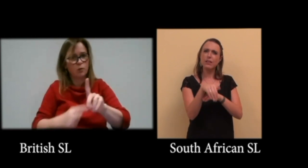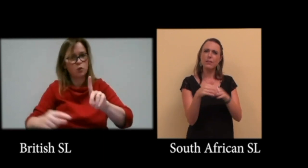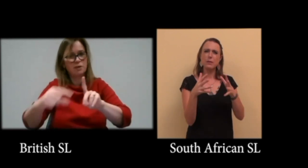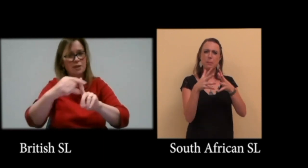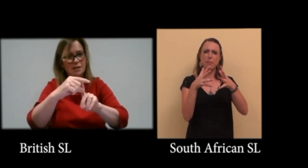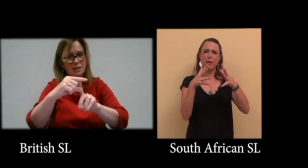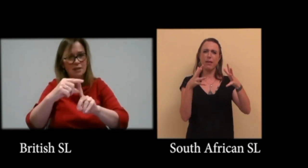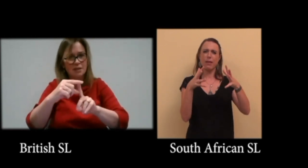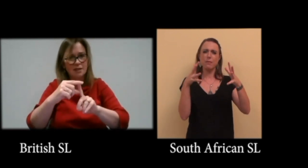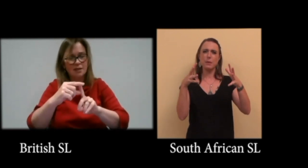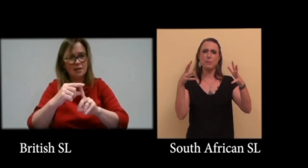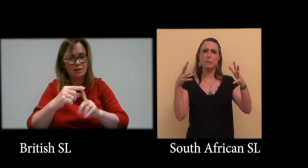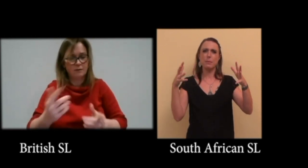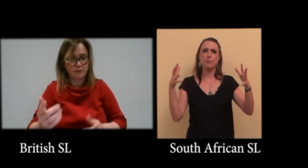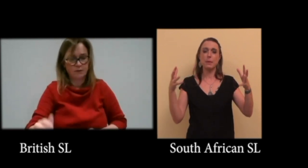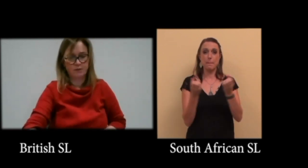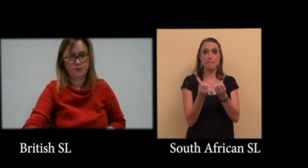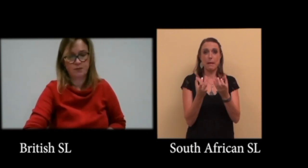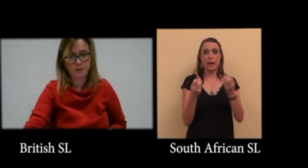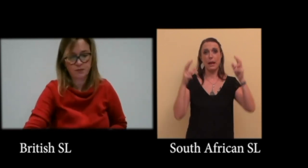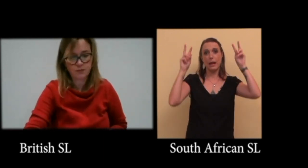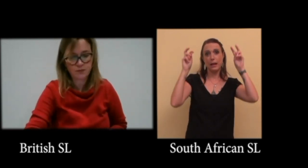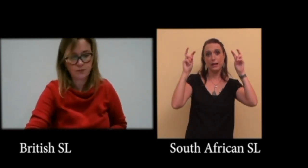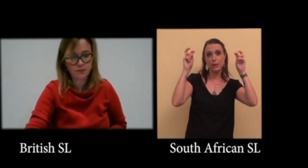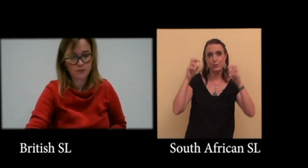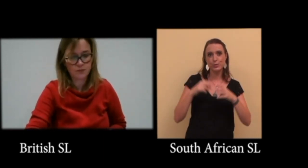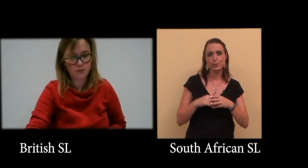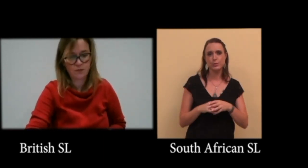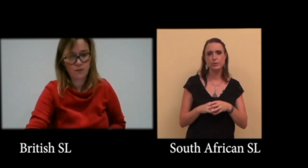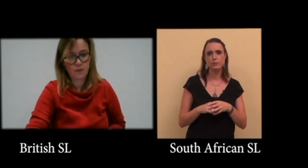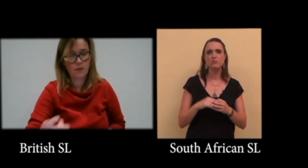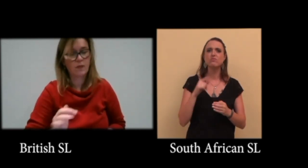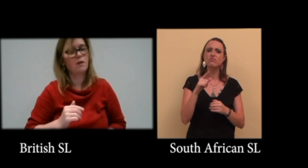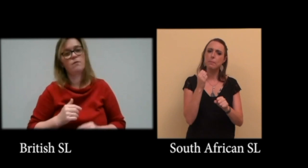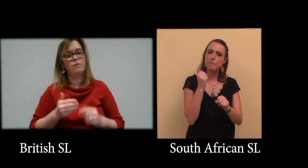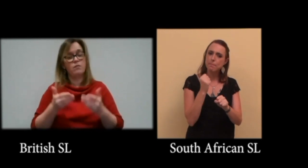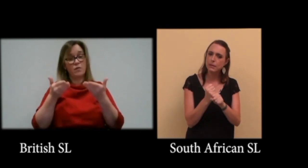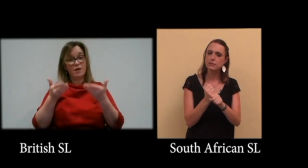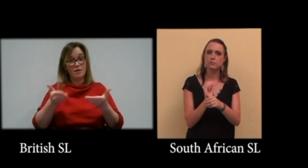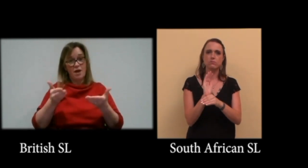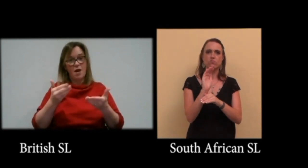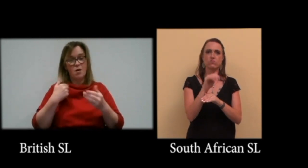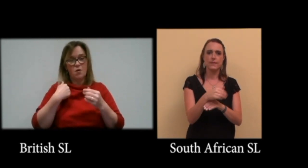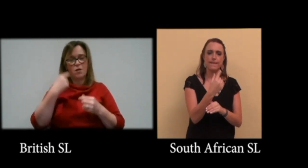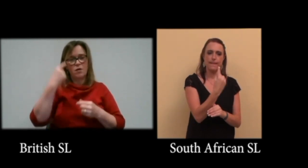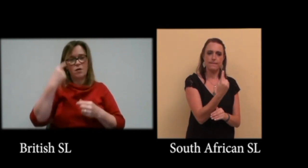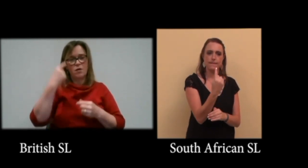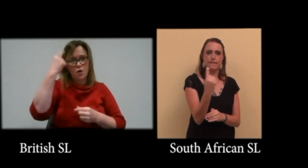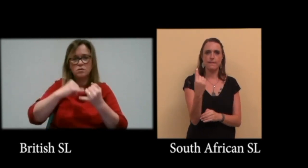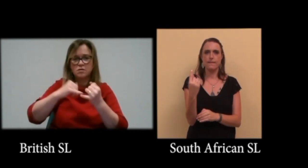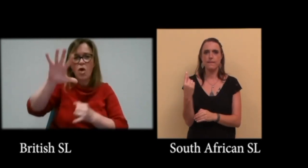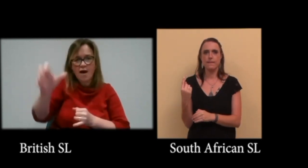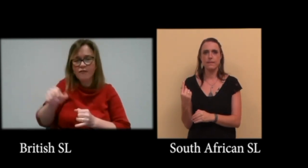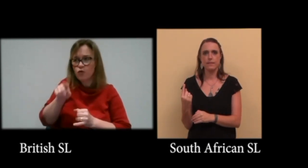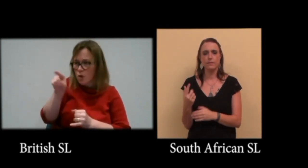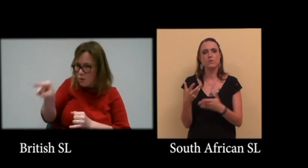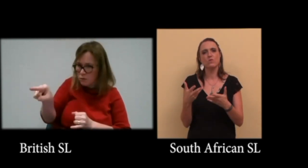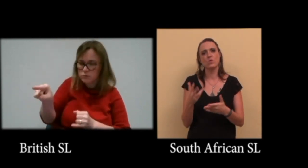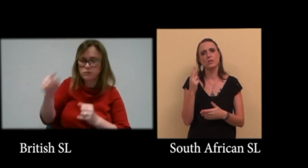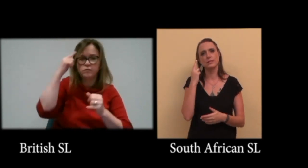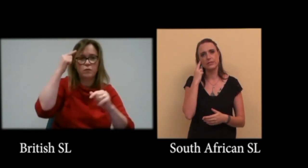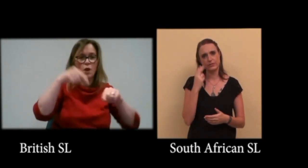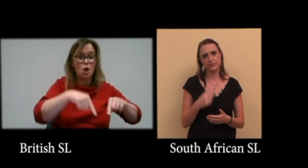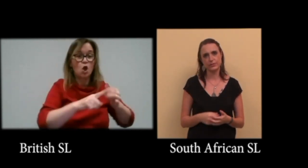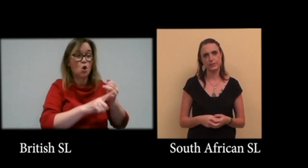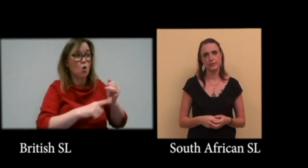safeguarding really does cover a whole aspect and a whole array of different things, and it needs to be covered for each and every